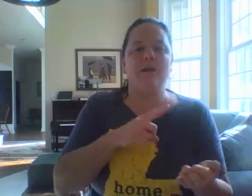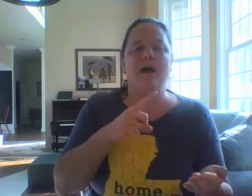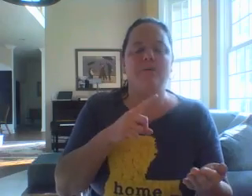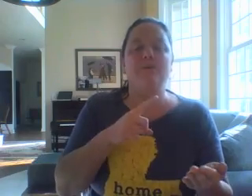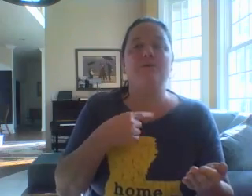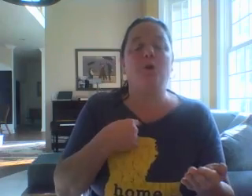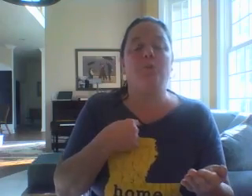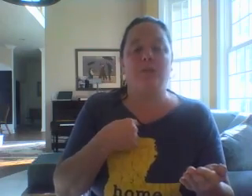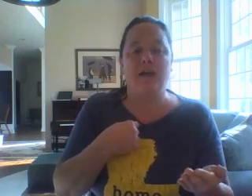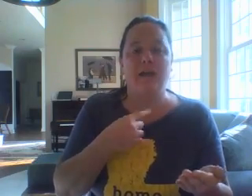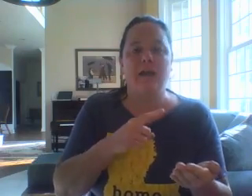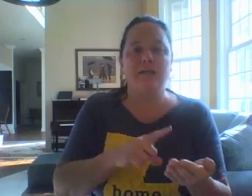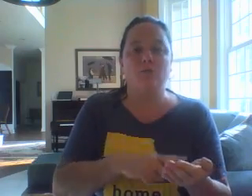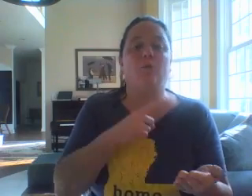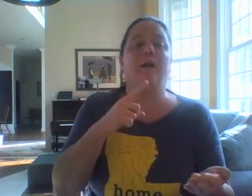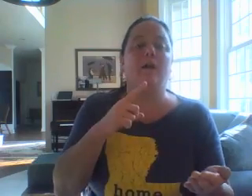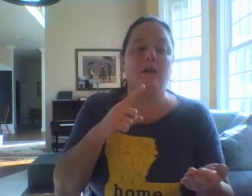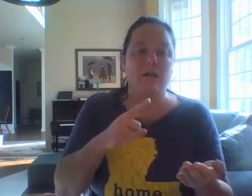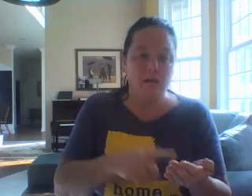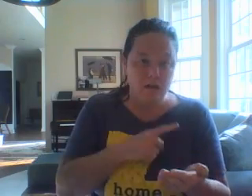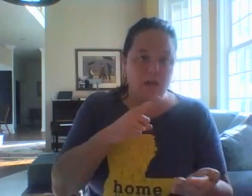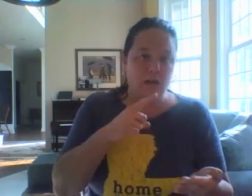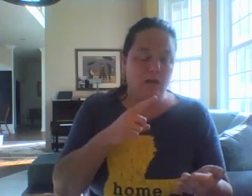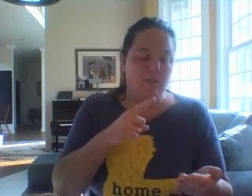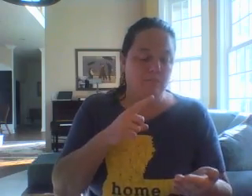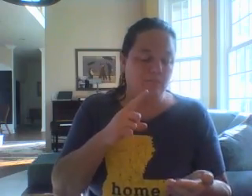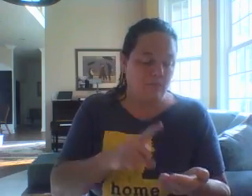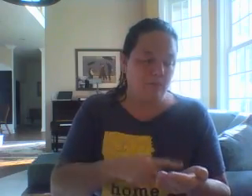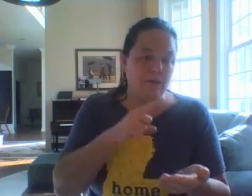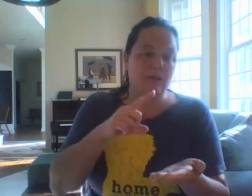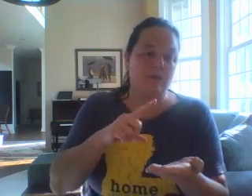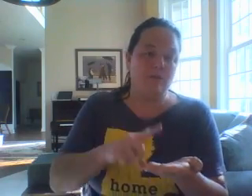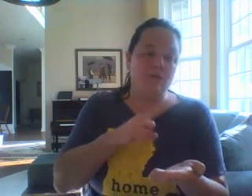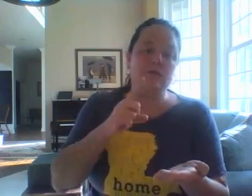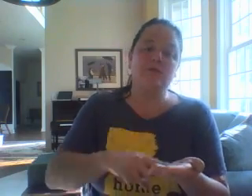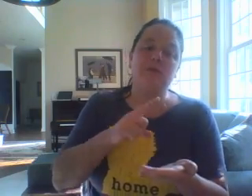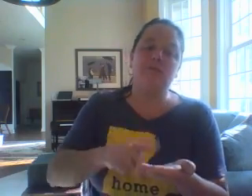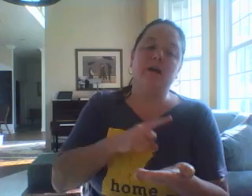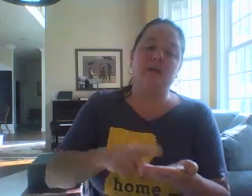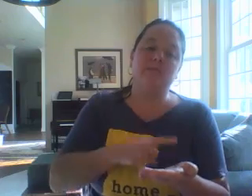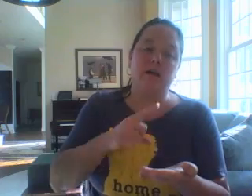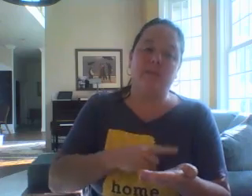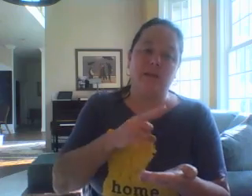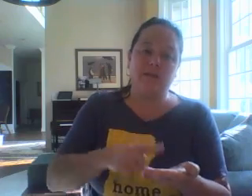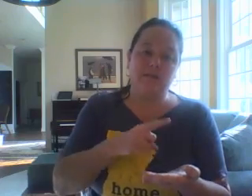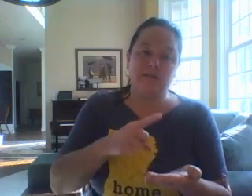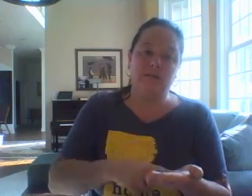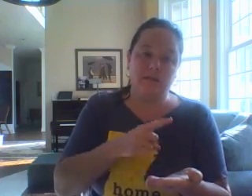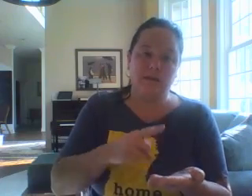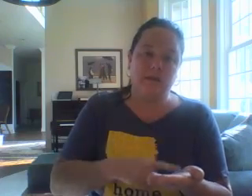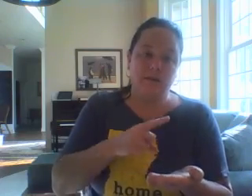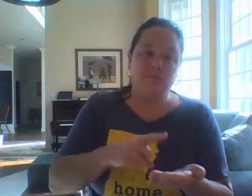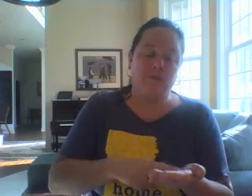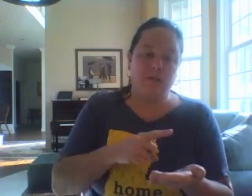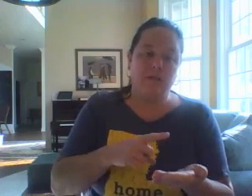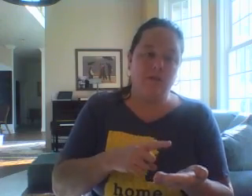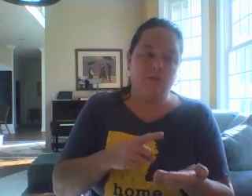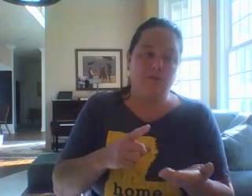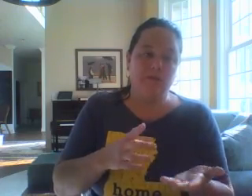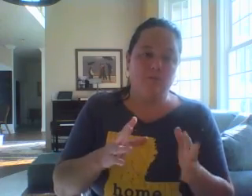I would interpret that as rarely. But if you do sometimes like this, it's more